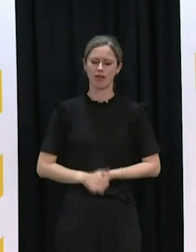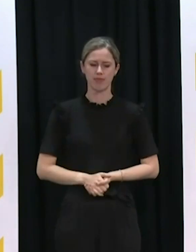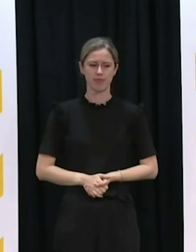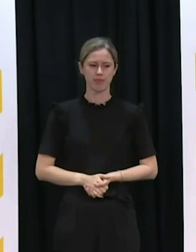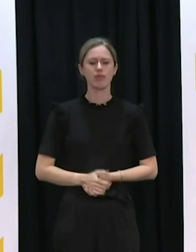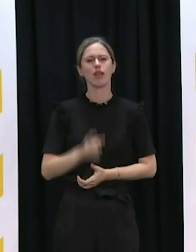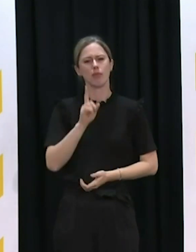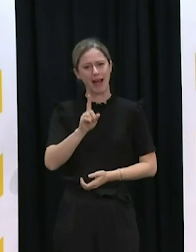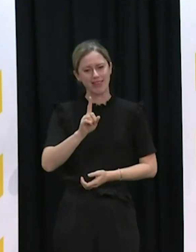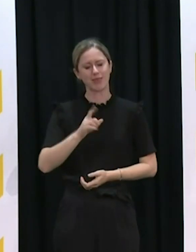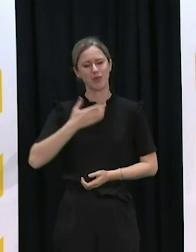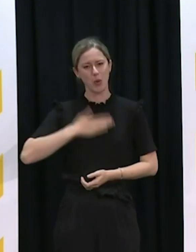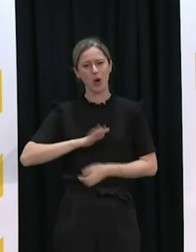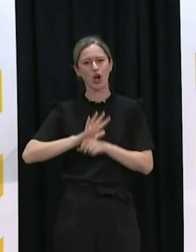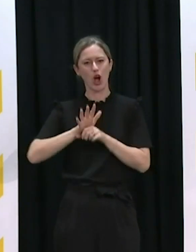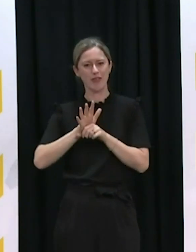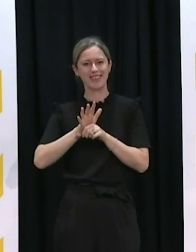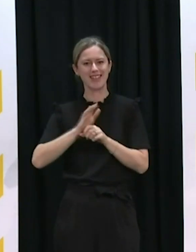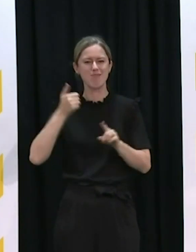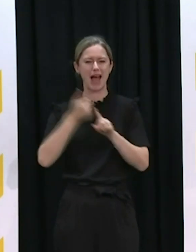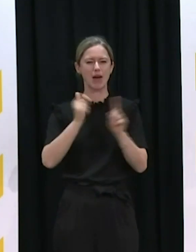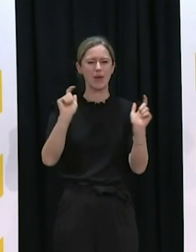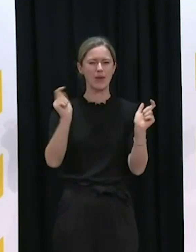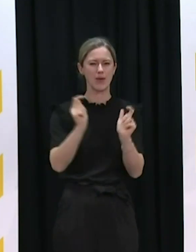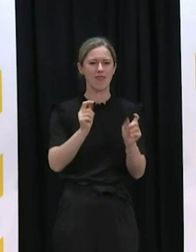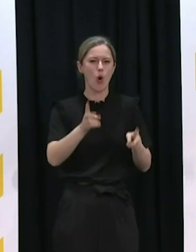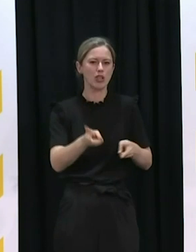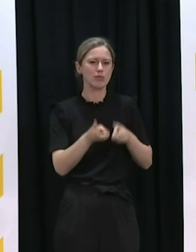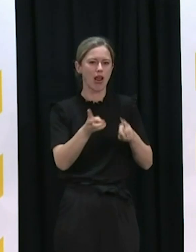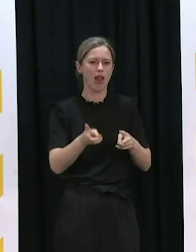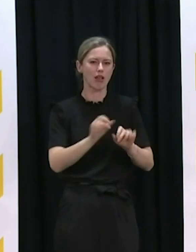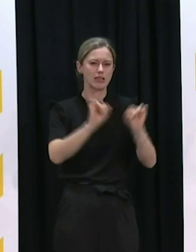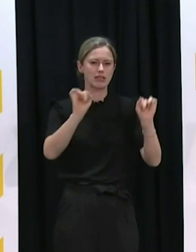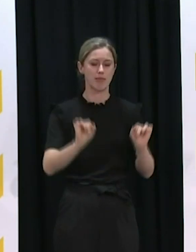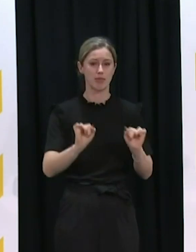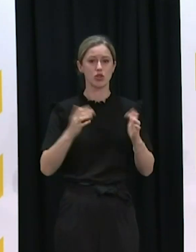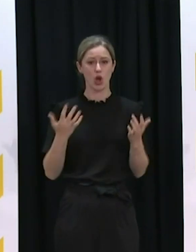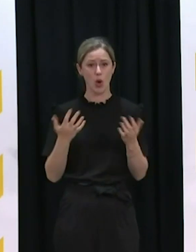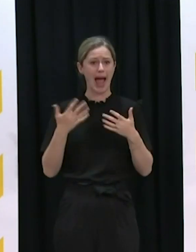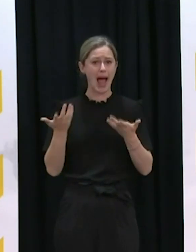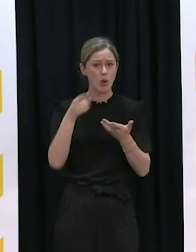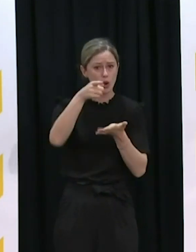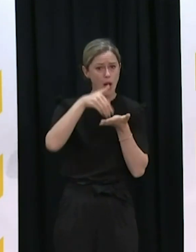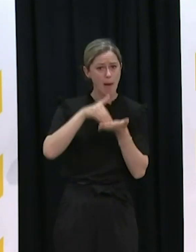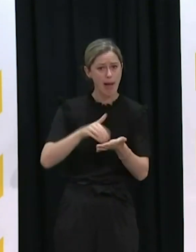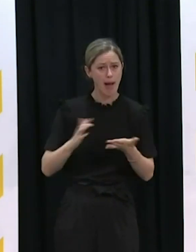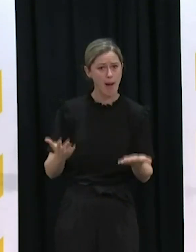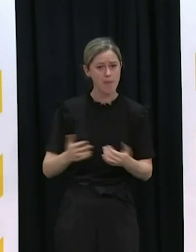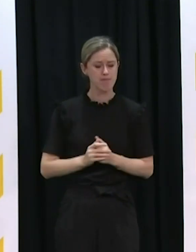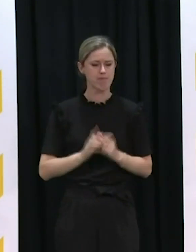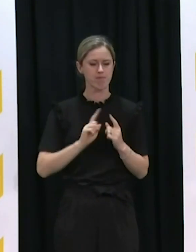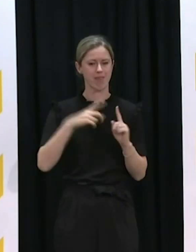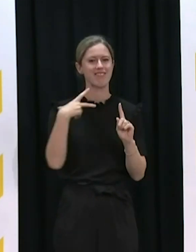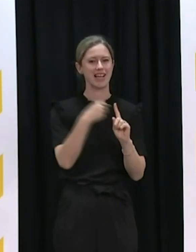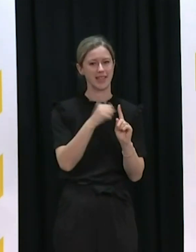However, we do want to limit the impact of COVID on our hospital system and indeed our wider health system. Two things people can do there are to be